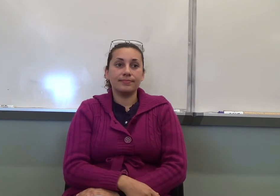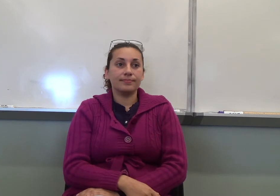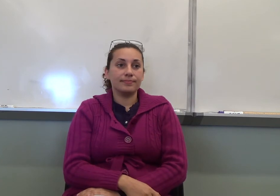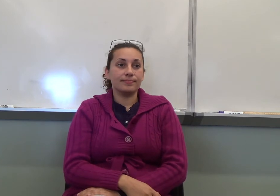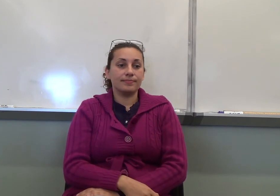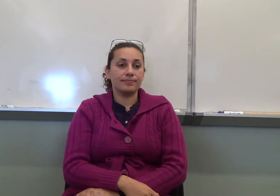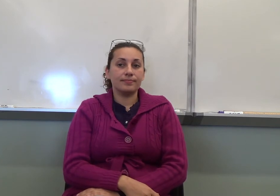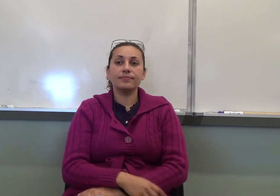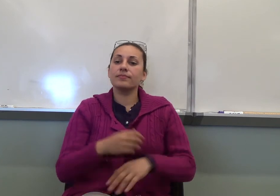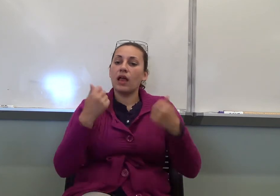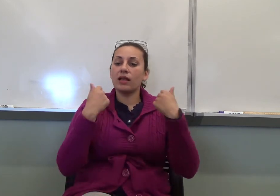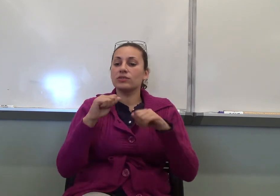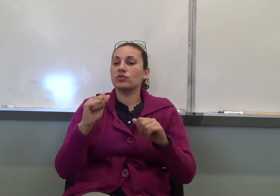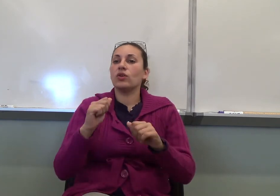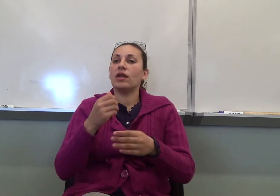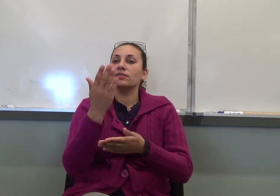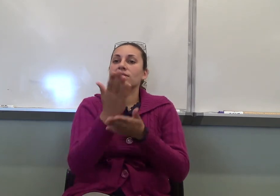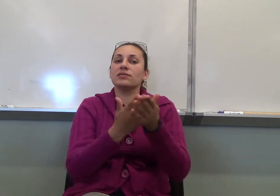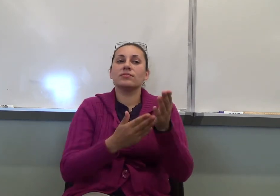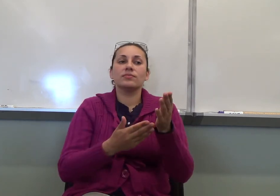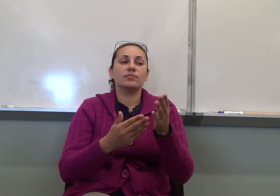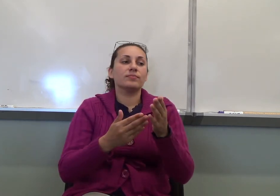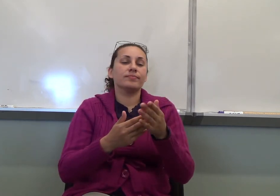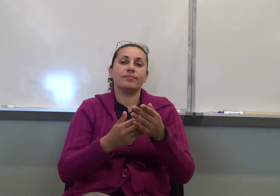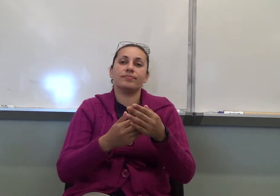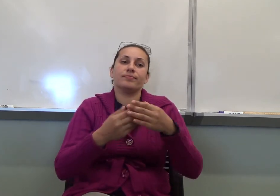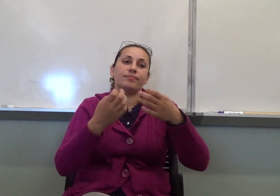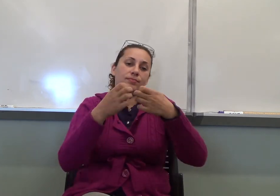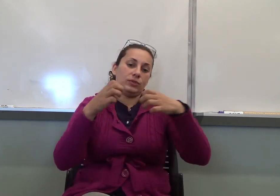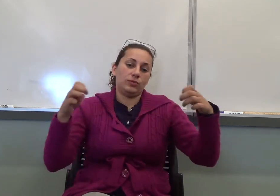Let's do some problems here. We'll take the